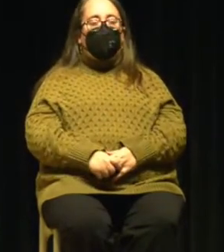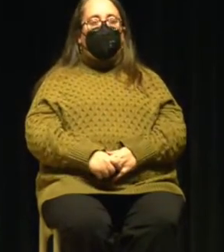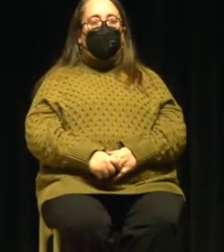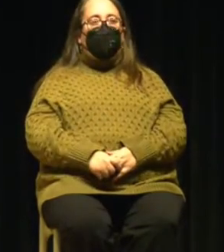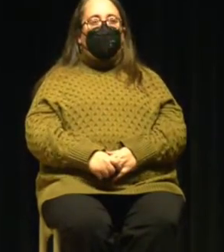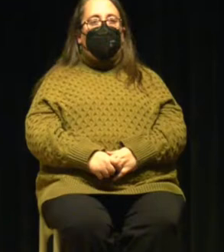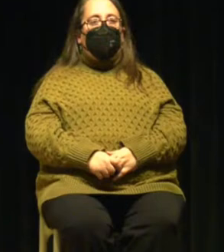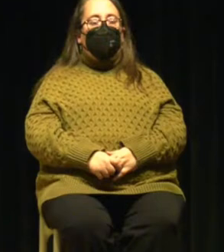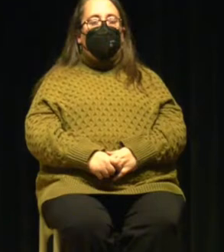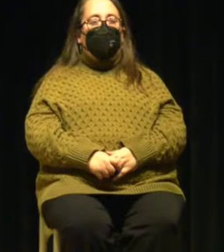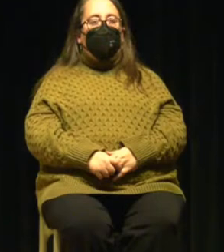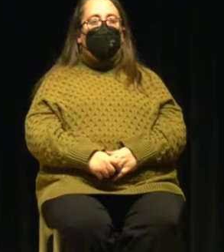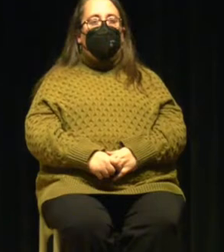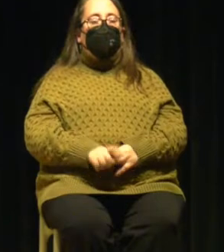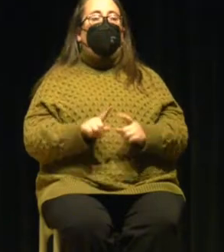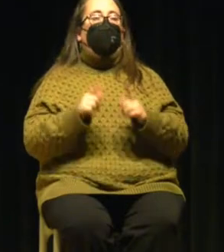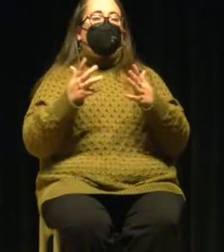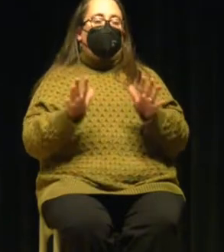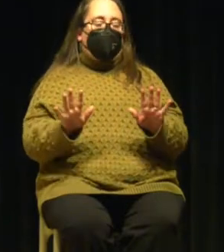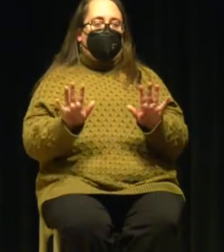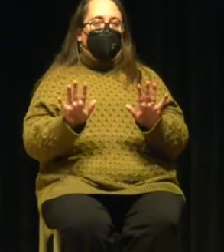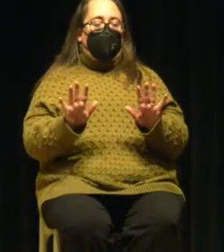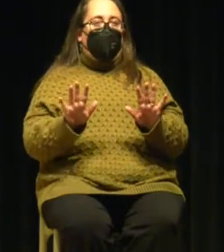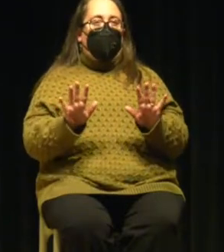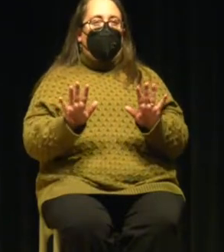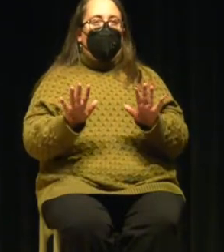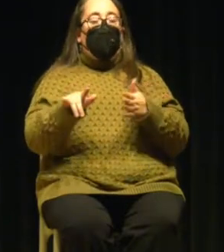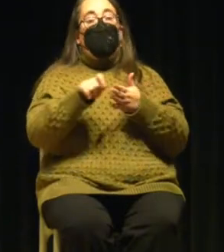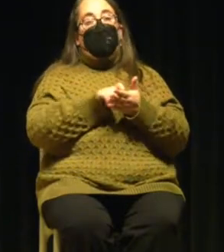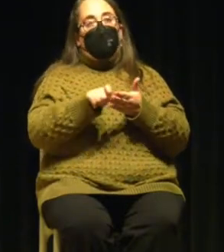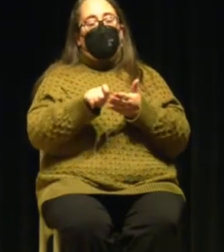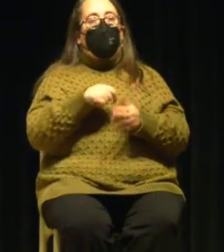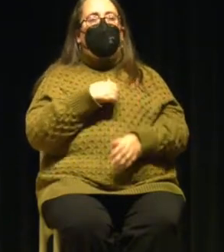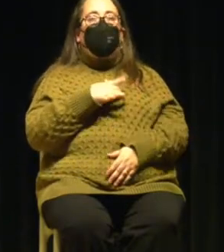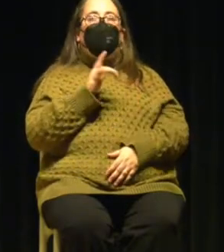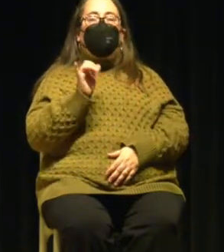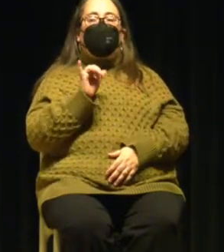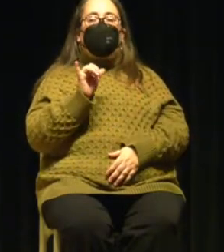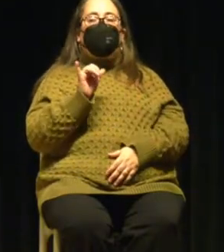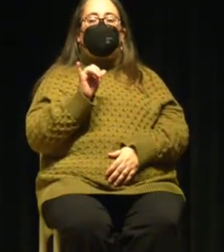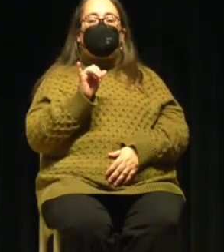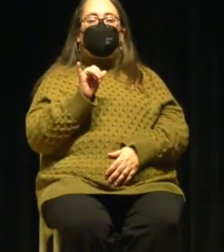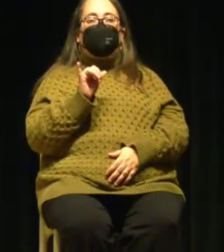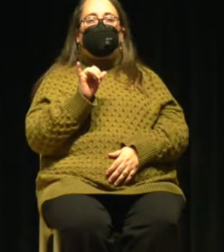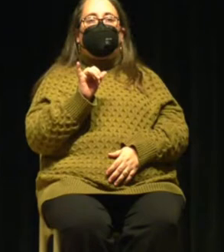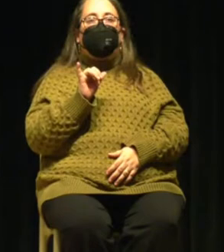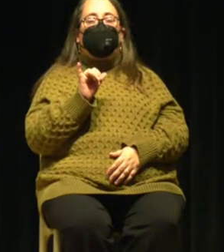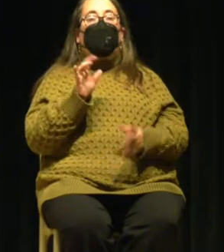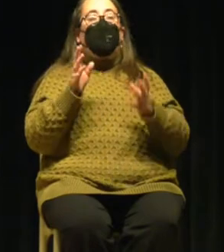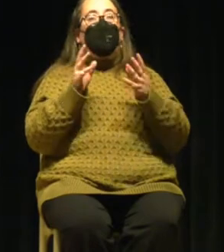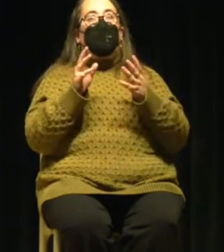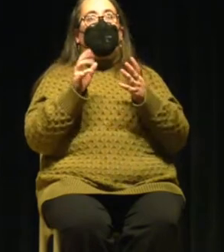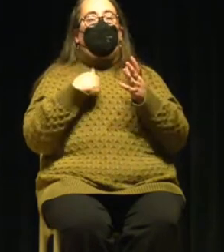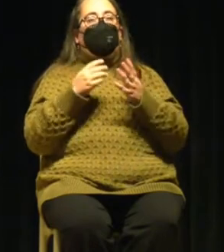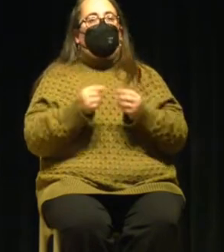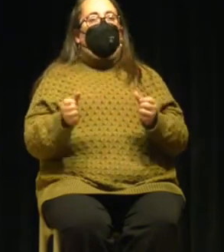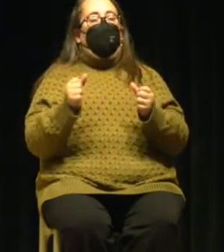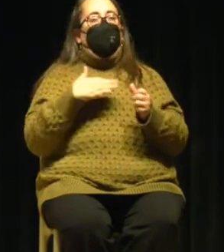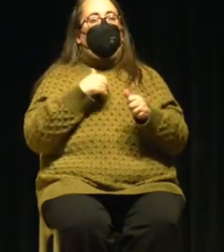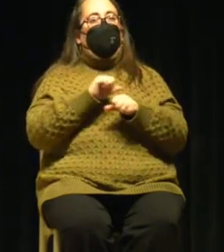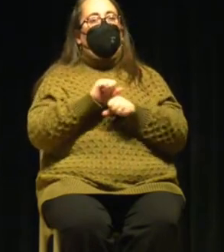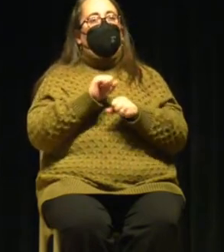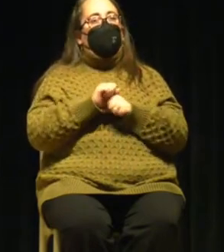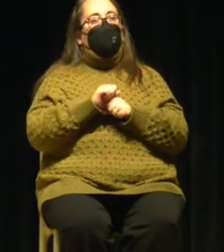This like, and by the time I was done writing it, I felt like I had really kind of solved this, you know, I mean, like my work is